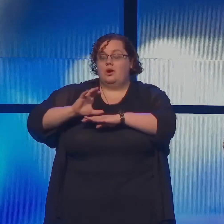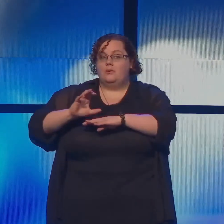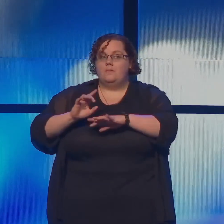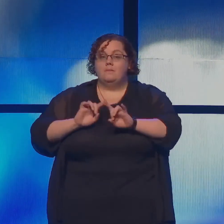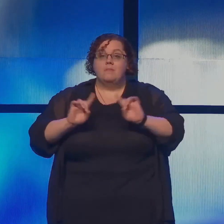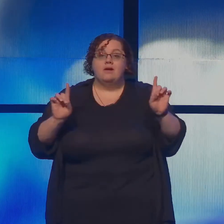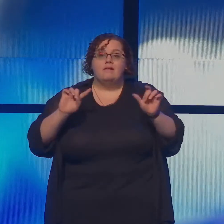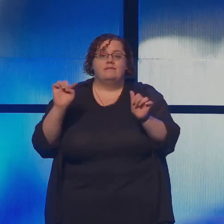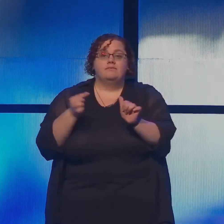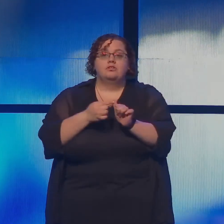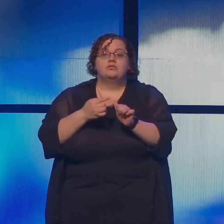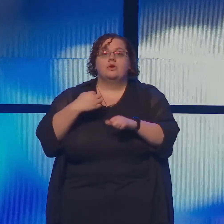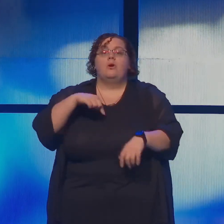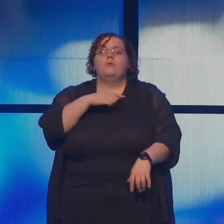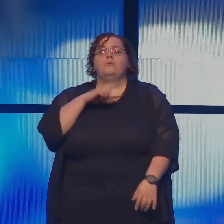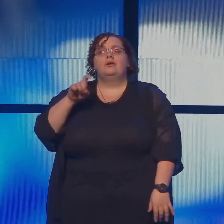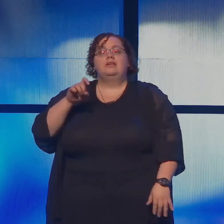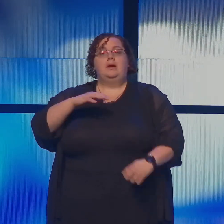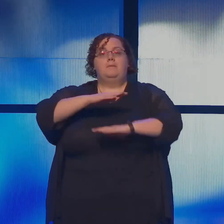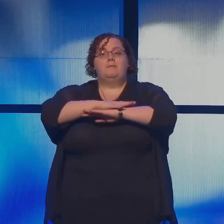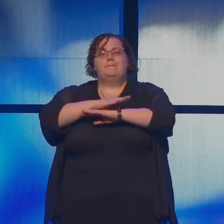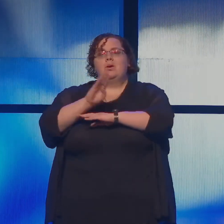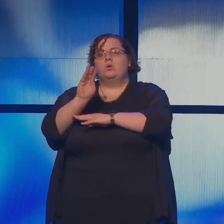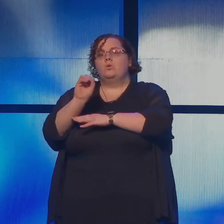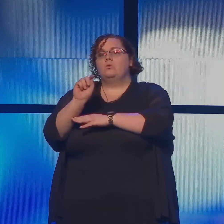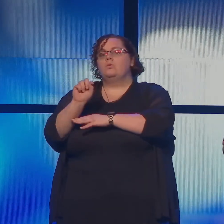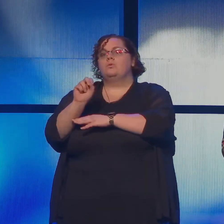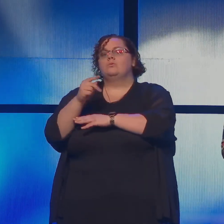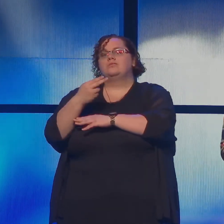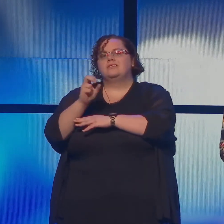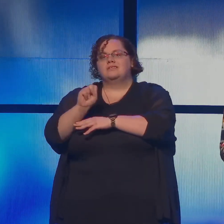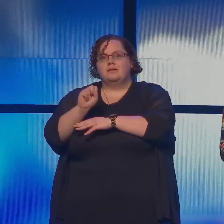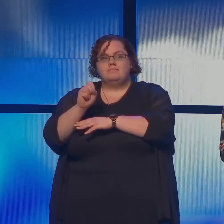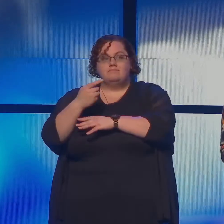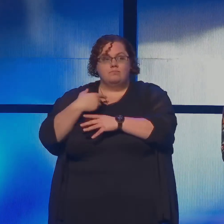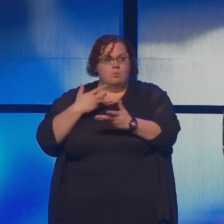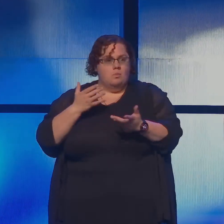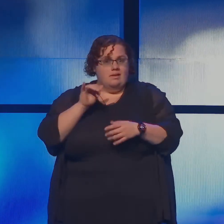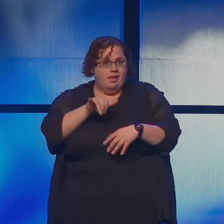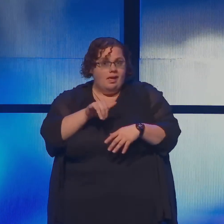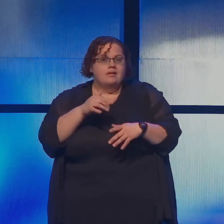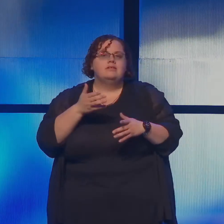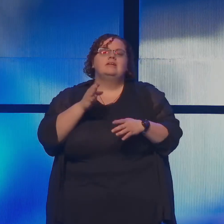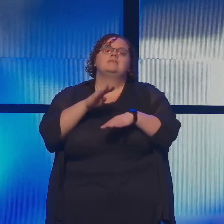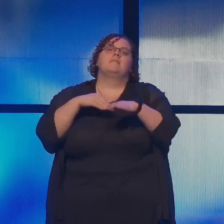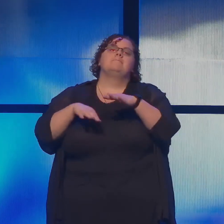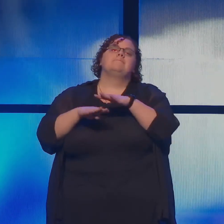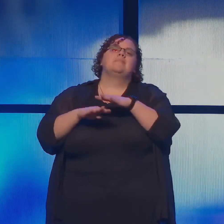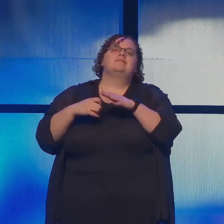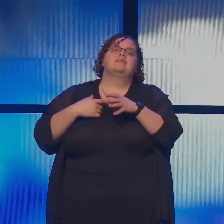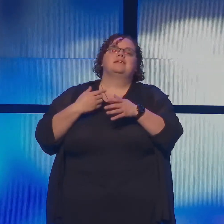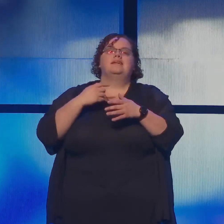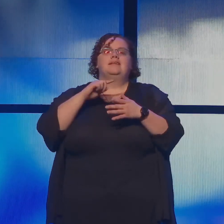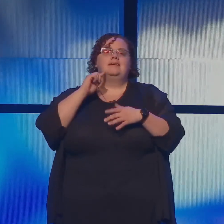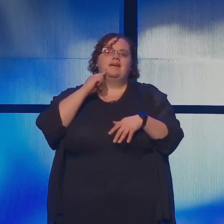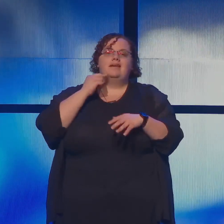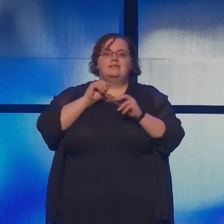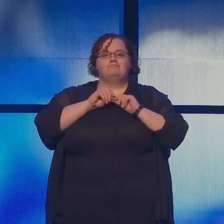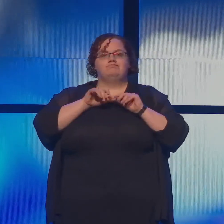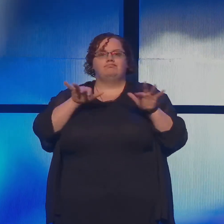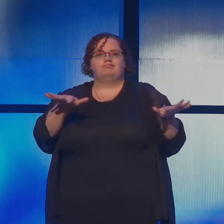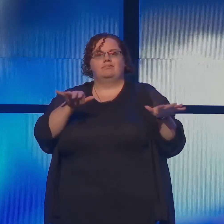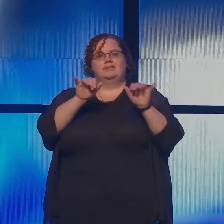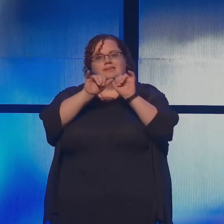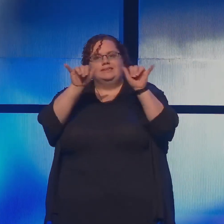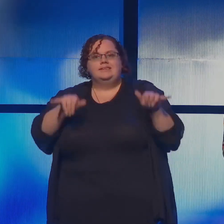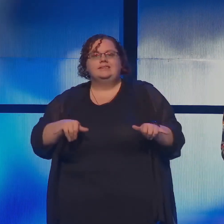first, we need booths. What's a booth? You might be asking. It's basically the candy delivery system. And what